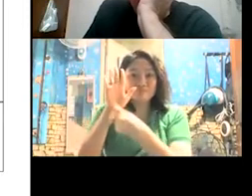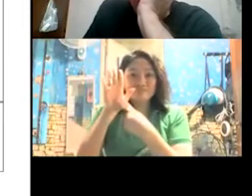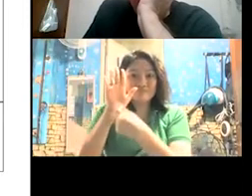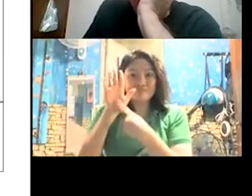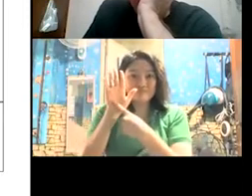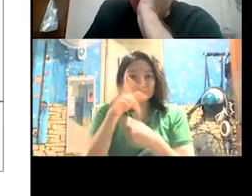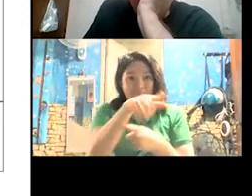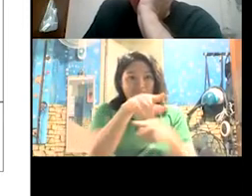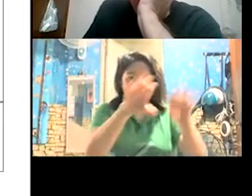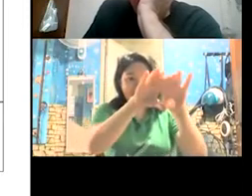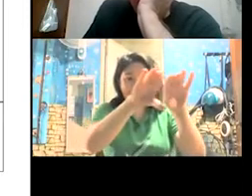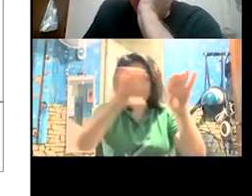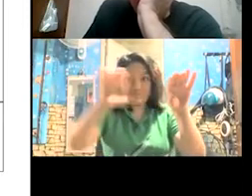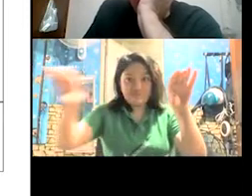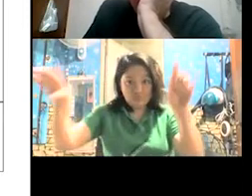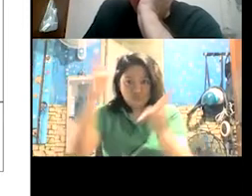For the palm,